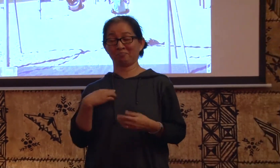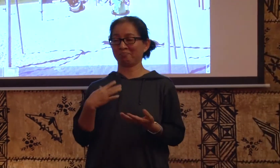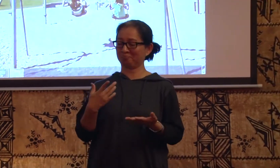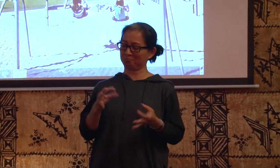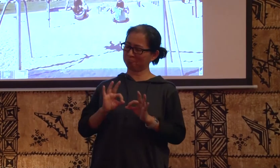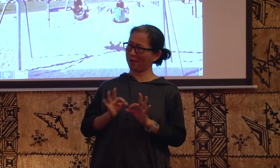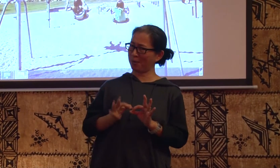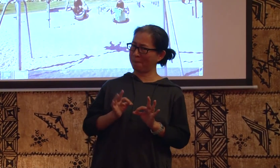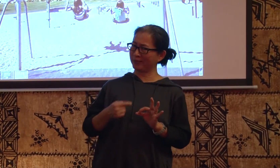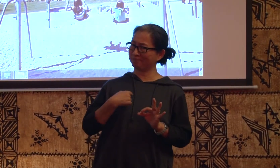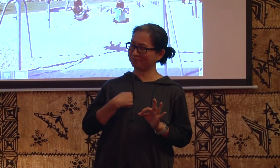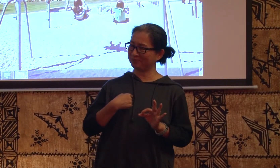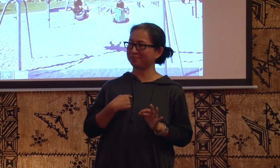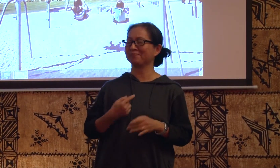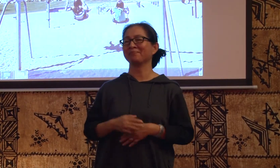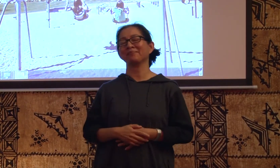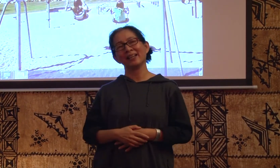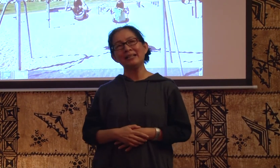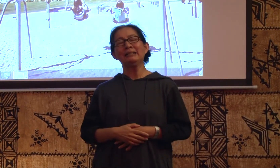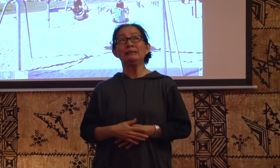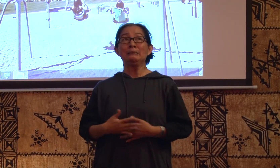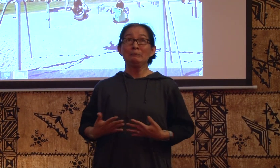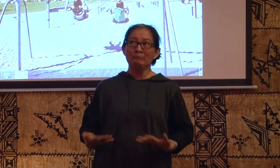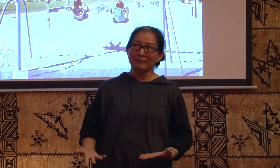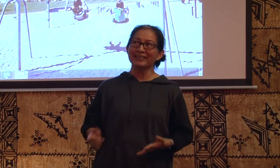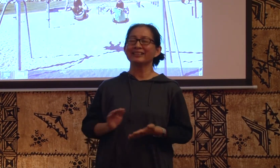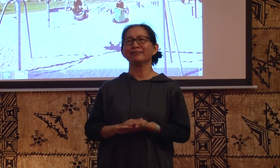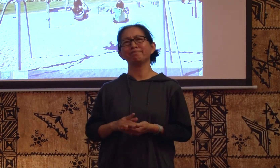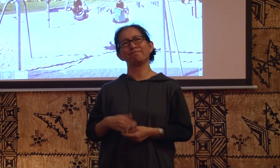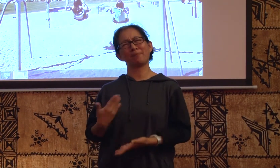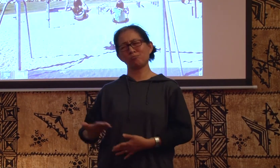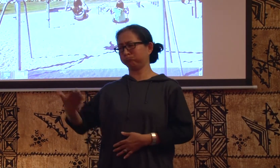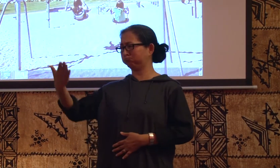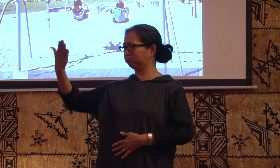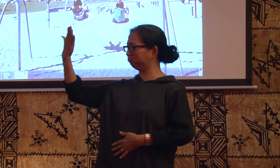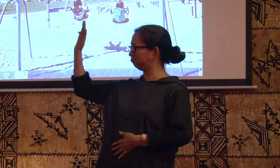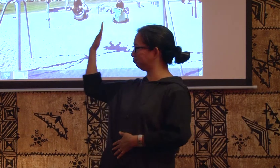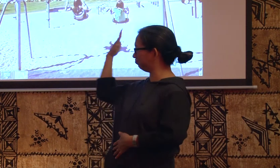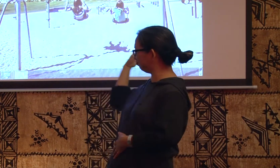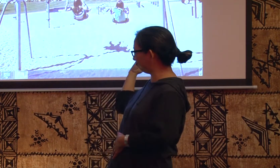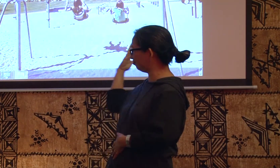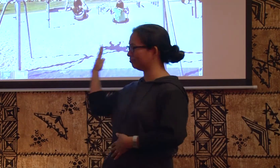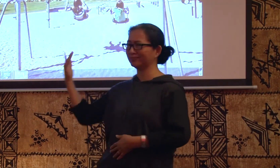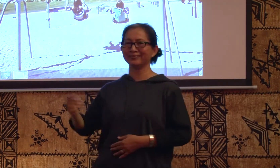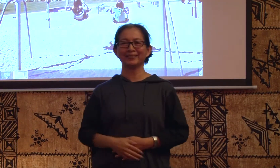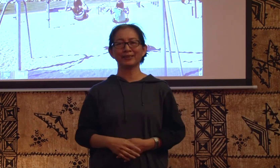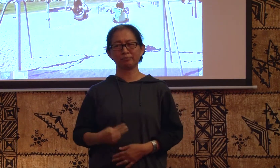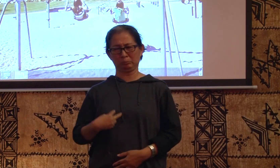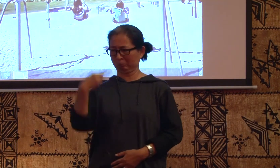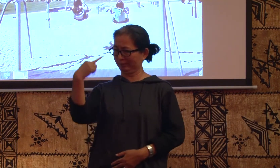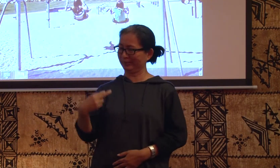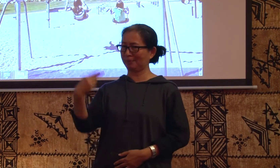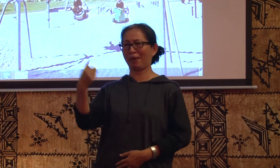So why do I want to become an interpreter? Well, a long, long, long time